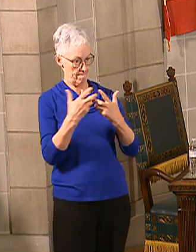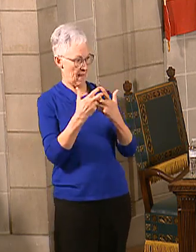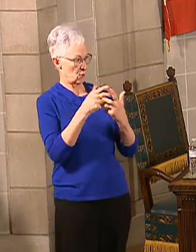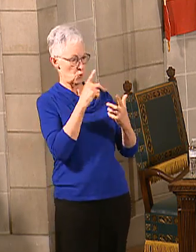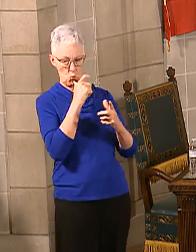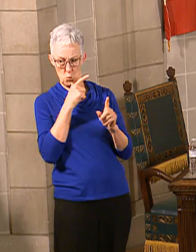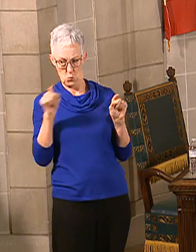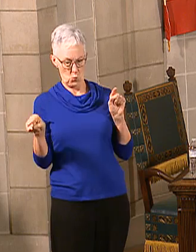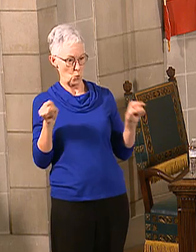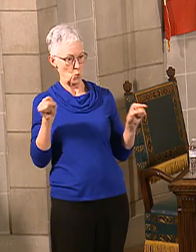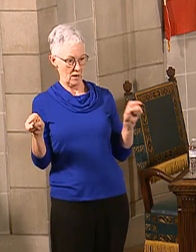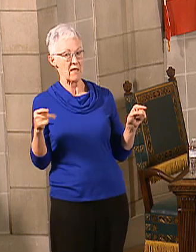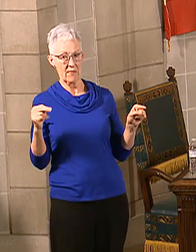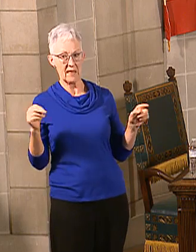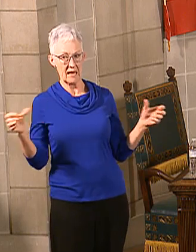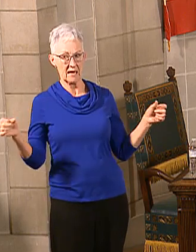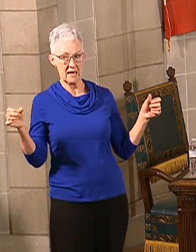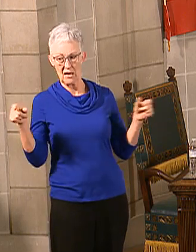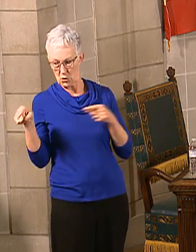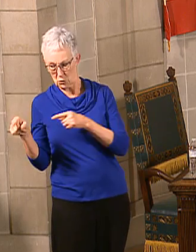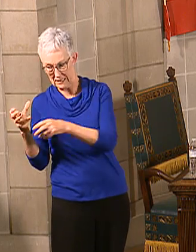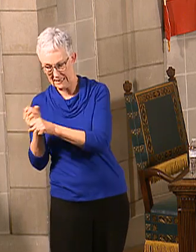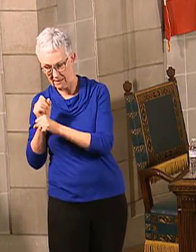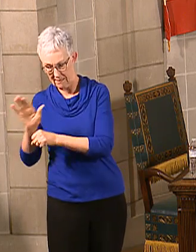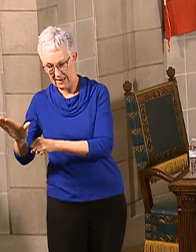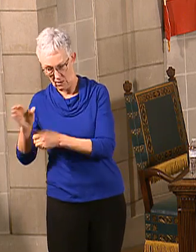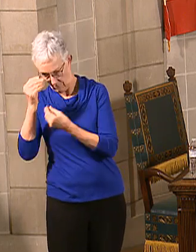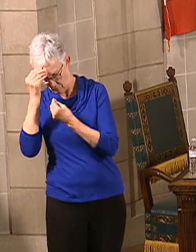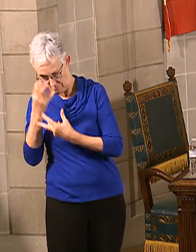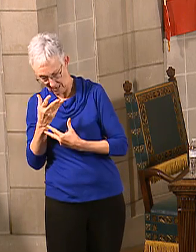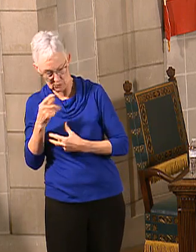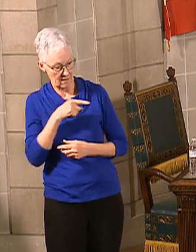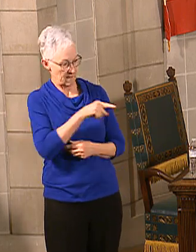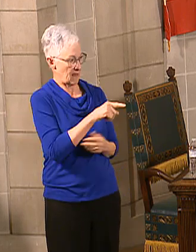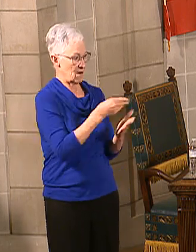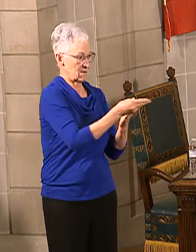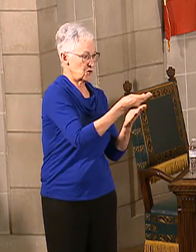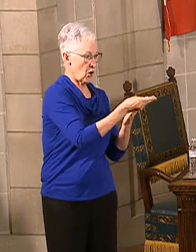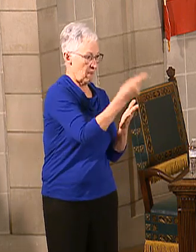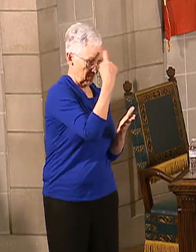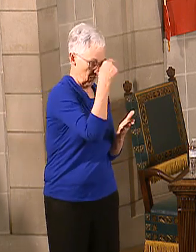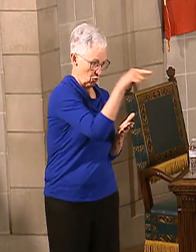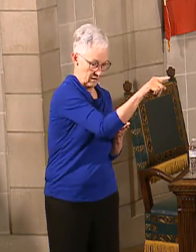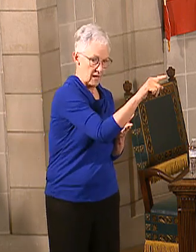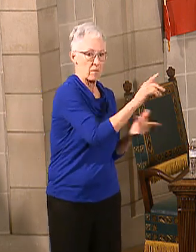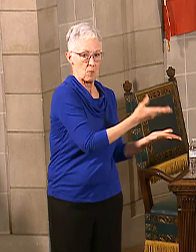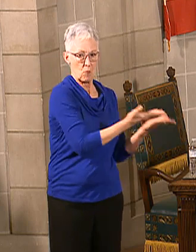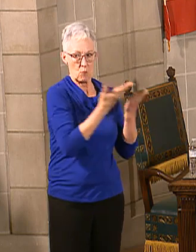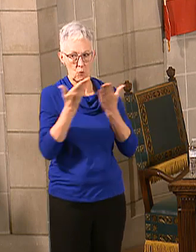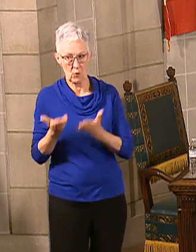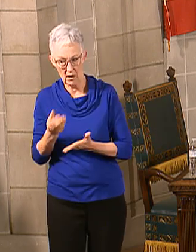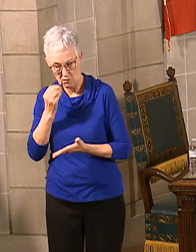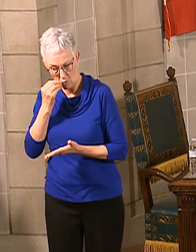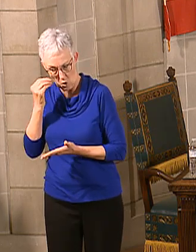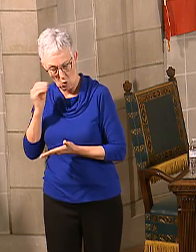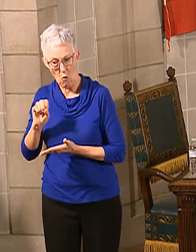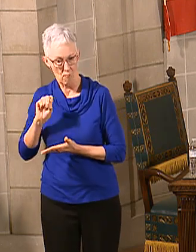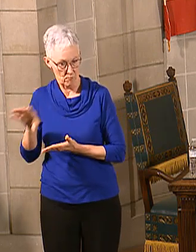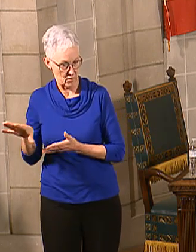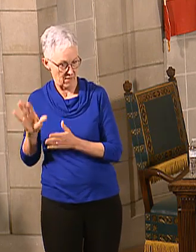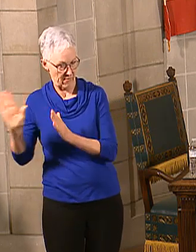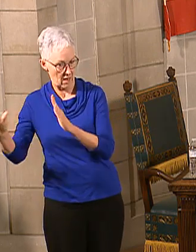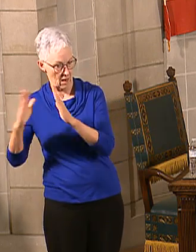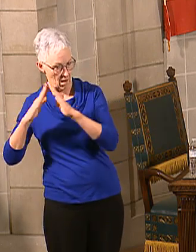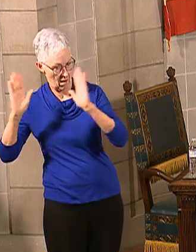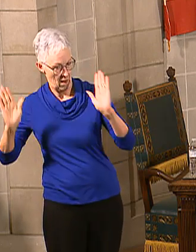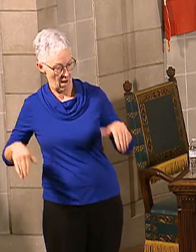into the store. They could be contaminated. We don't want to take that chance. Do not